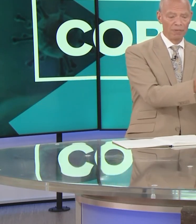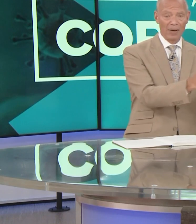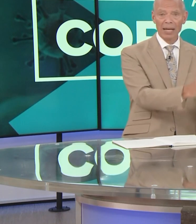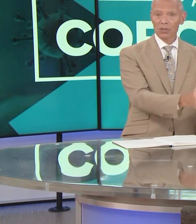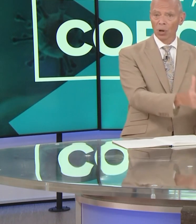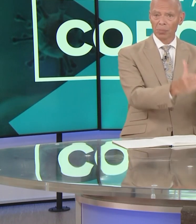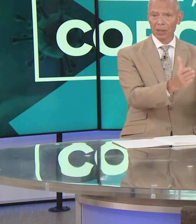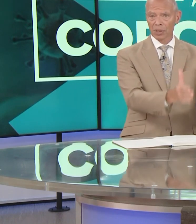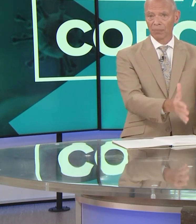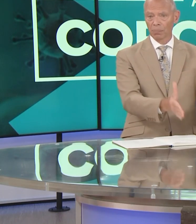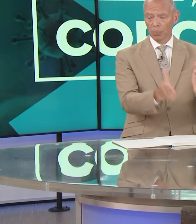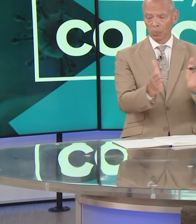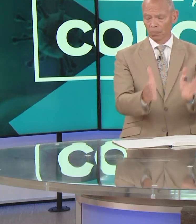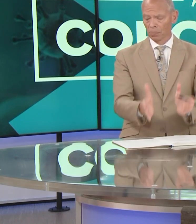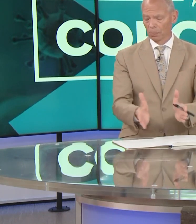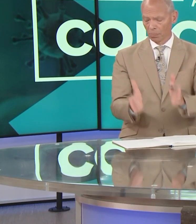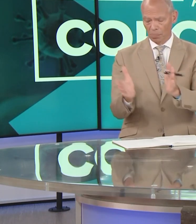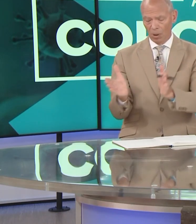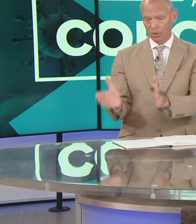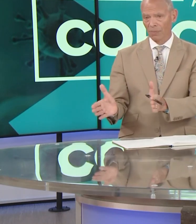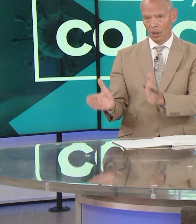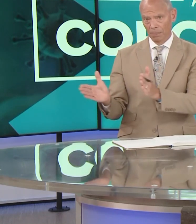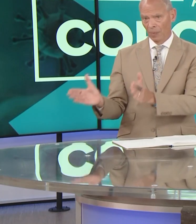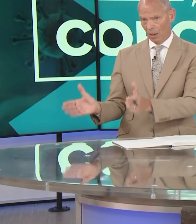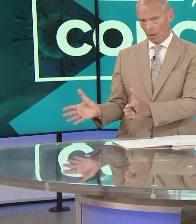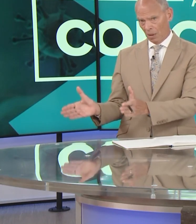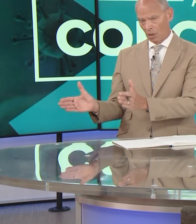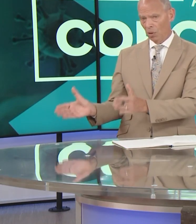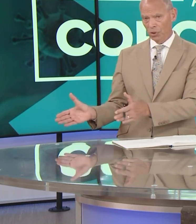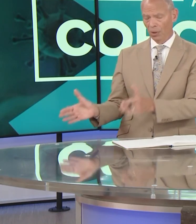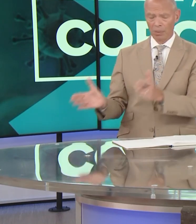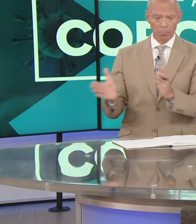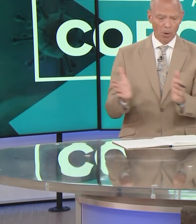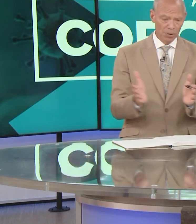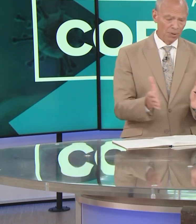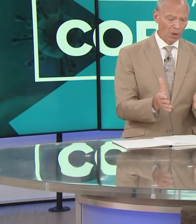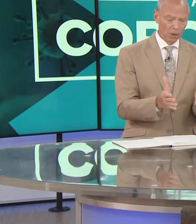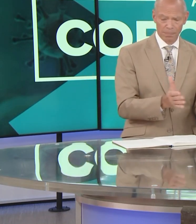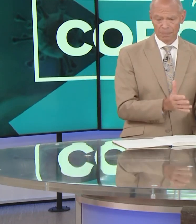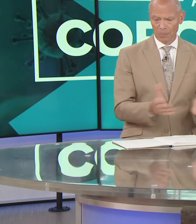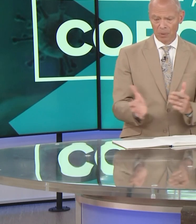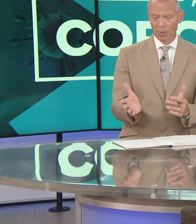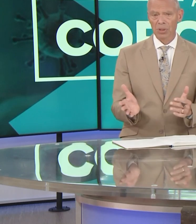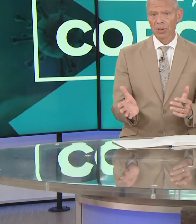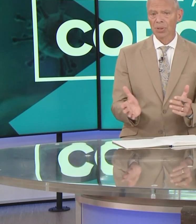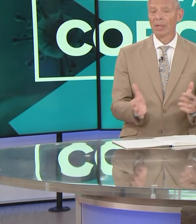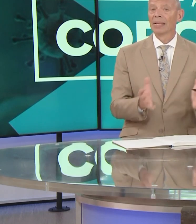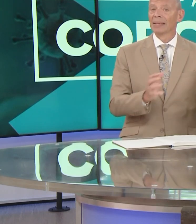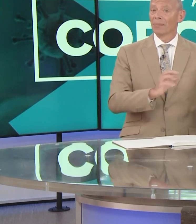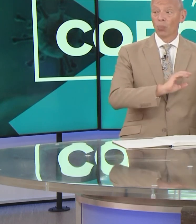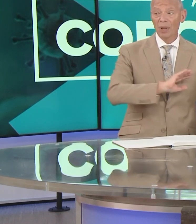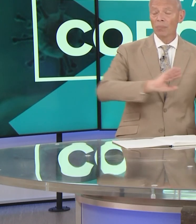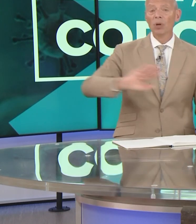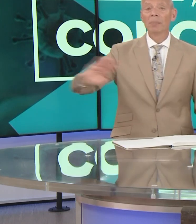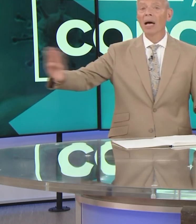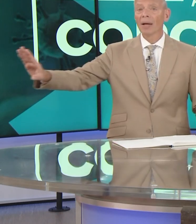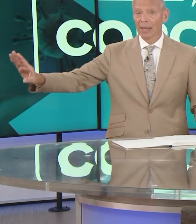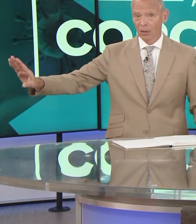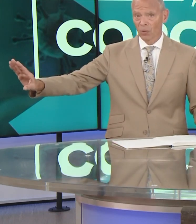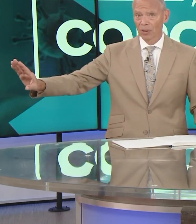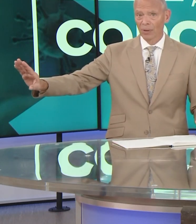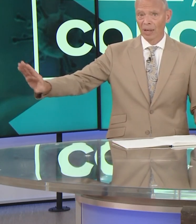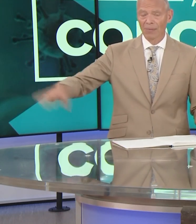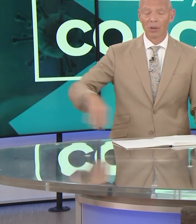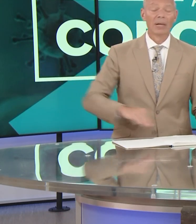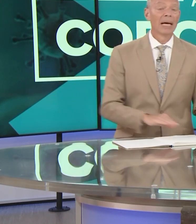June, there were phased openings of parts of our culture and parts of our business. We moved beyond